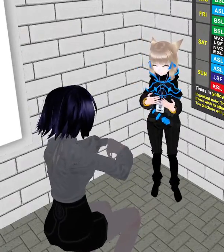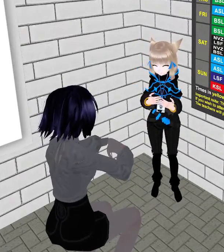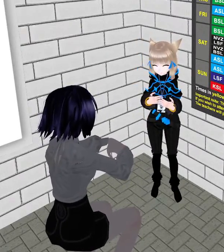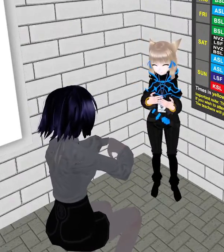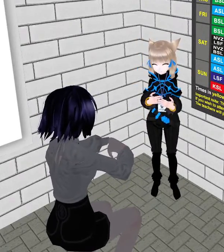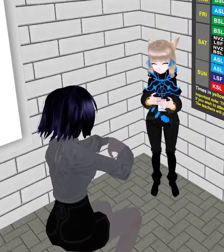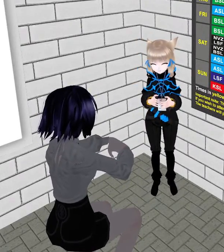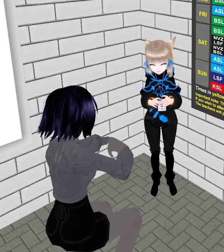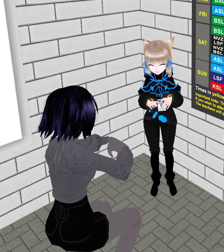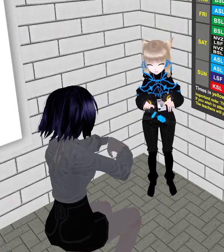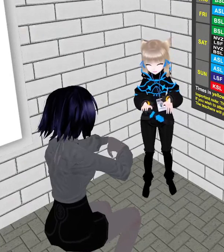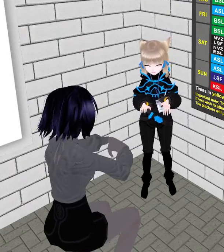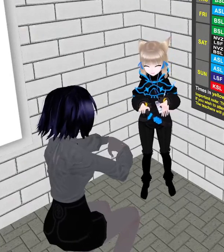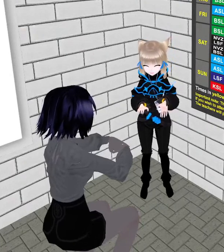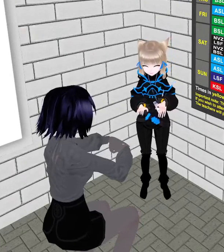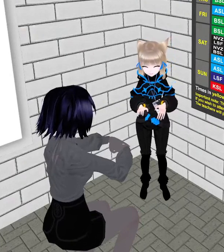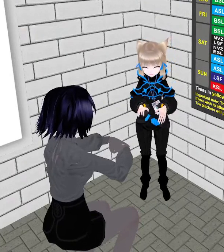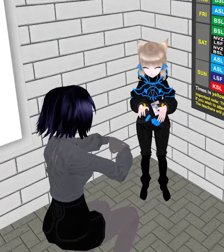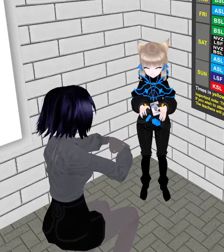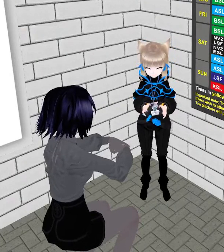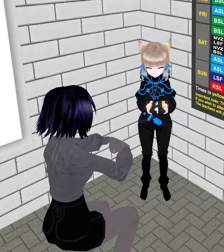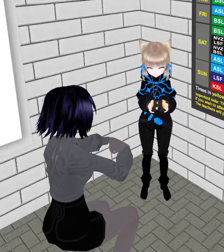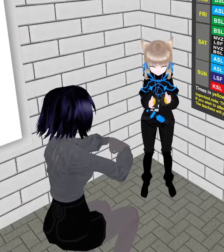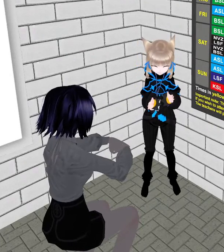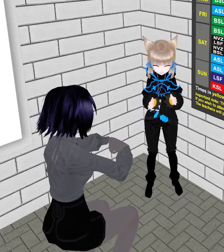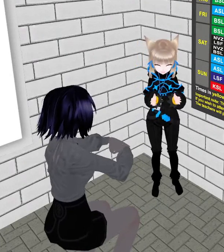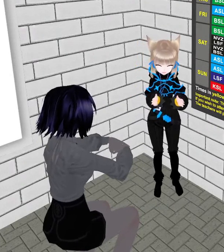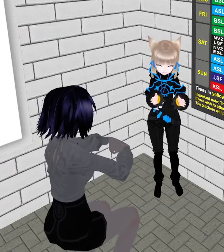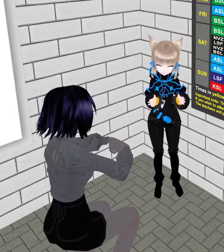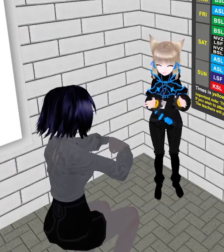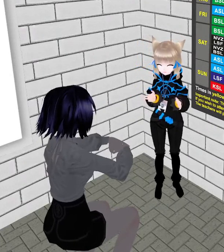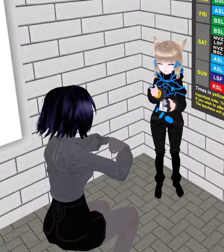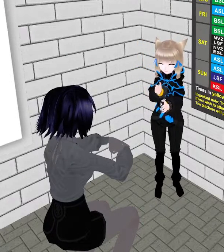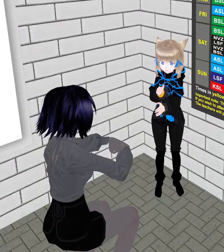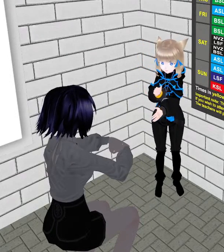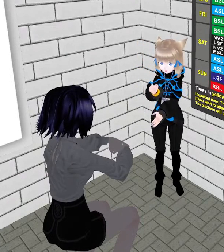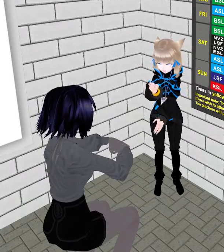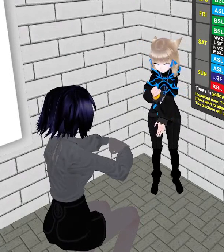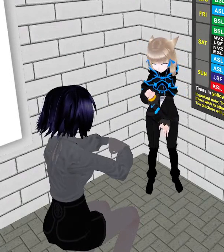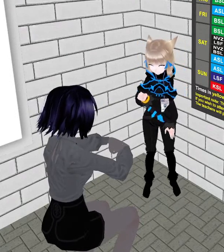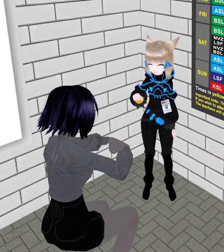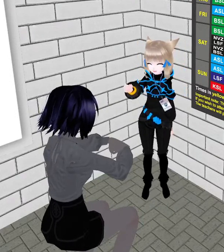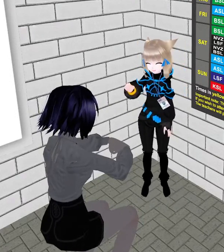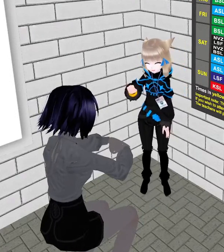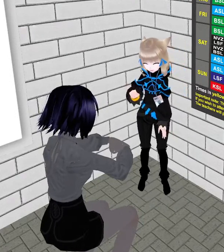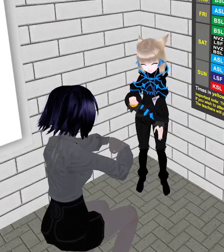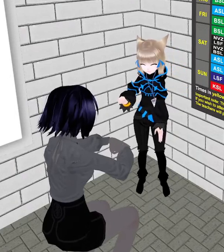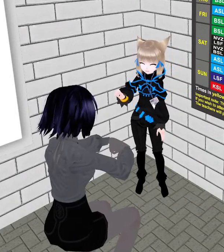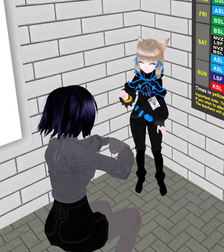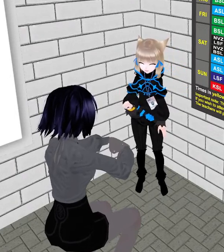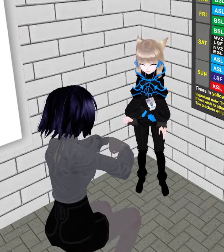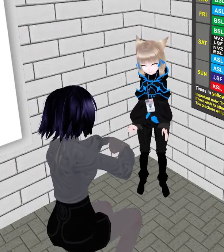lesson, and he'll go through it in 30 minutes. But he'll use up that 30 minutes to write down and explain